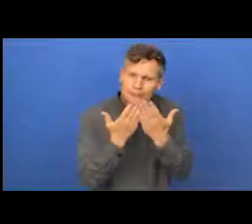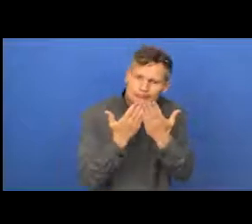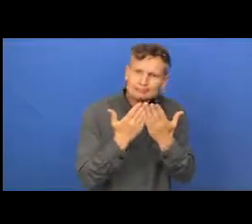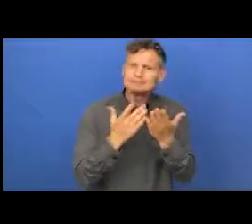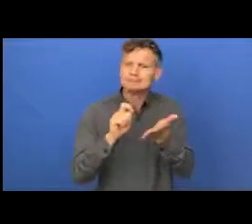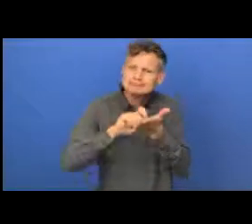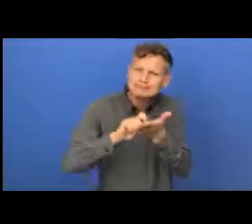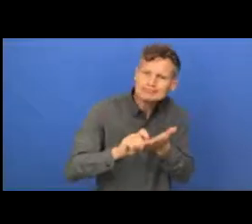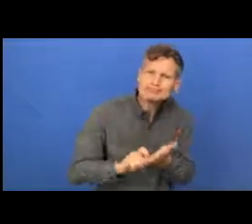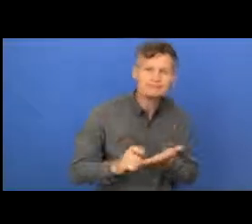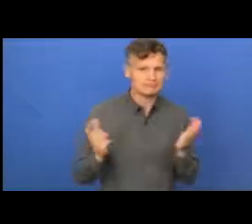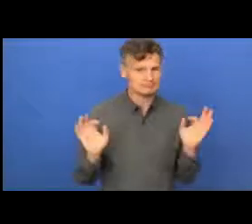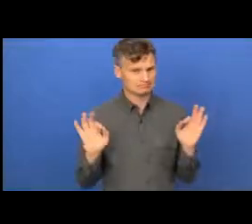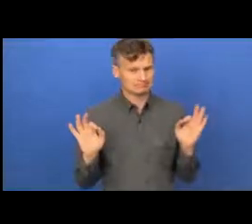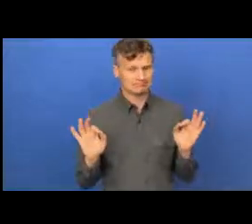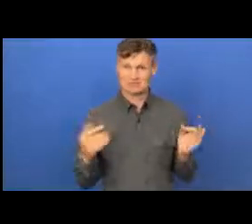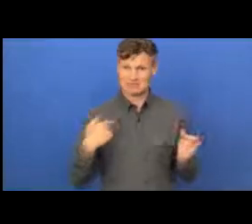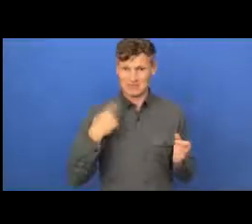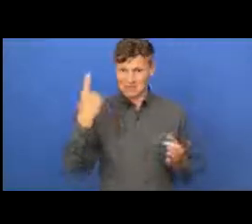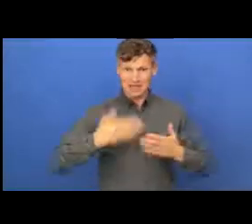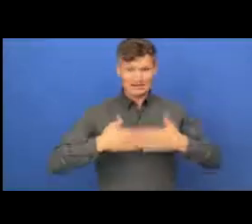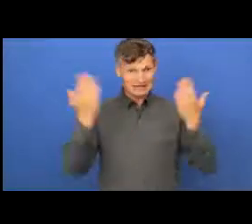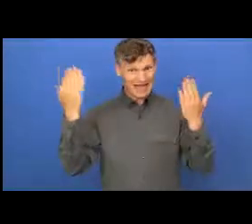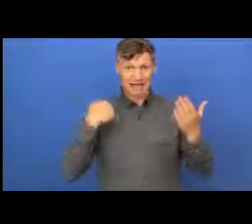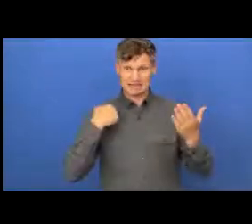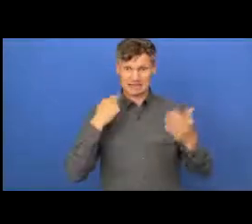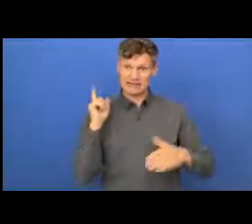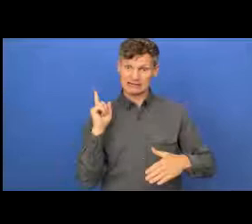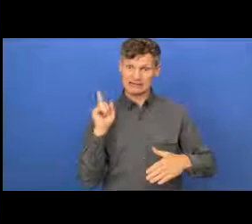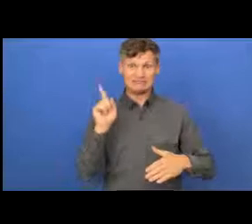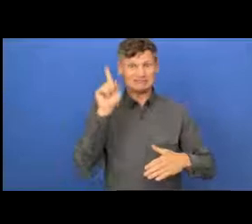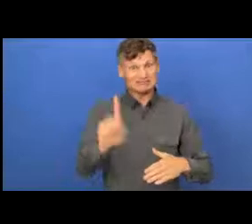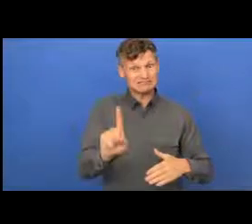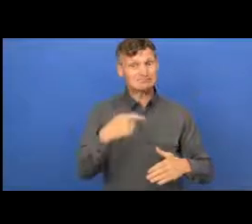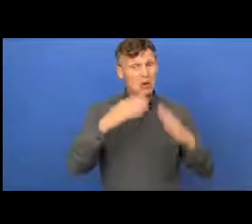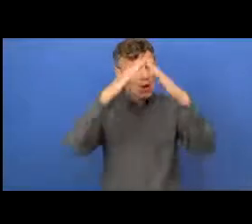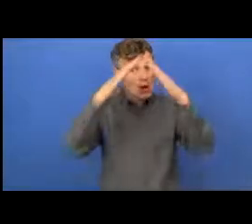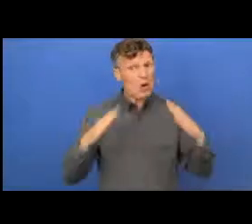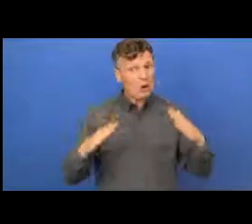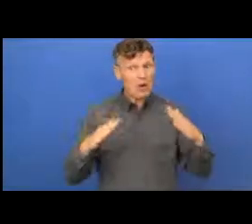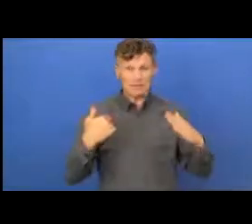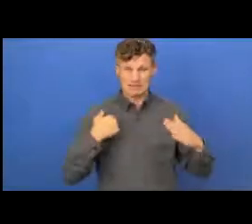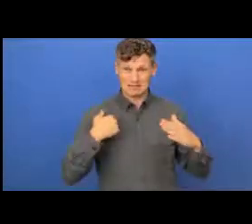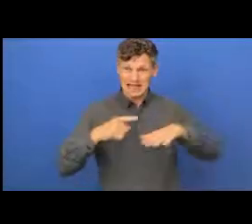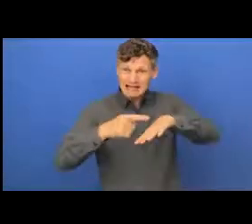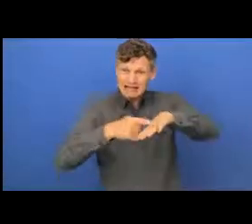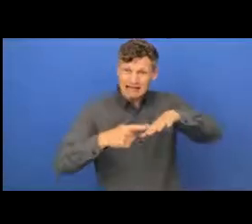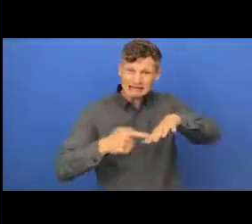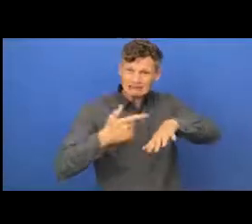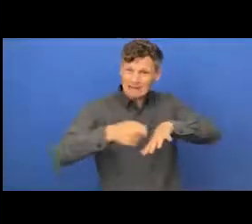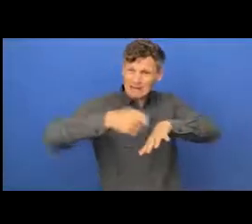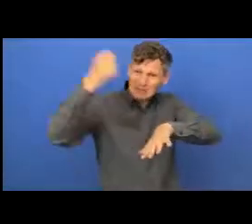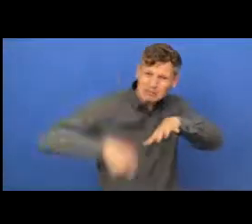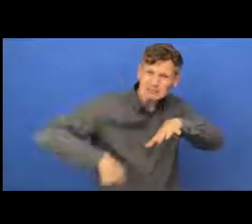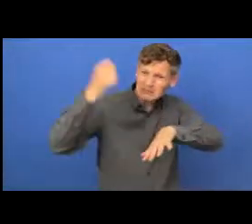came home when my fingers were really sore and the back of my thighs were red